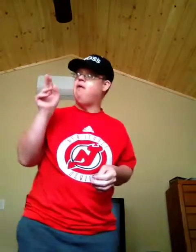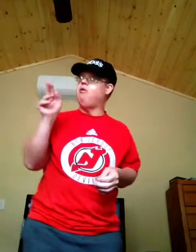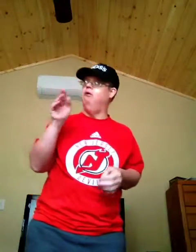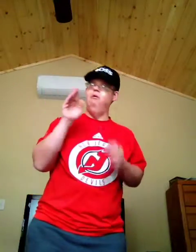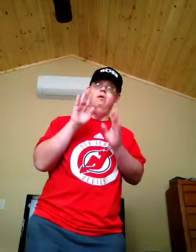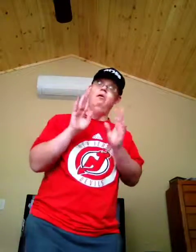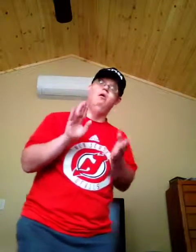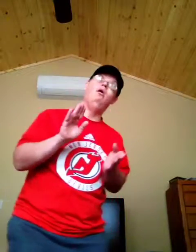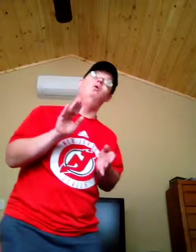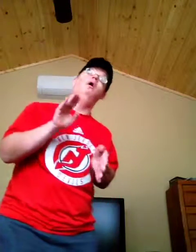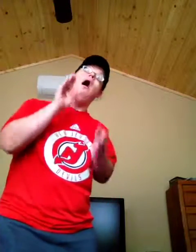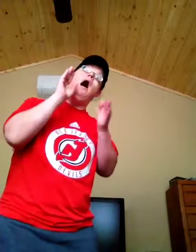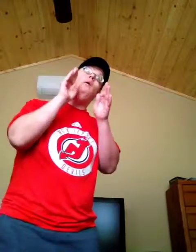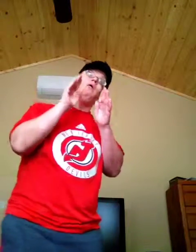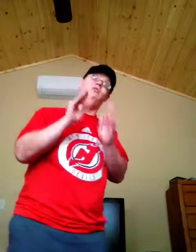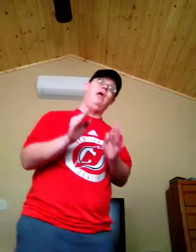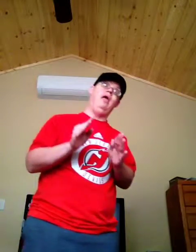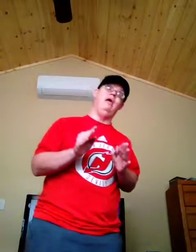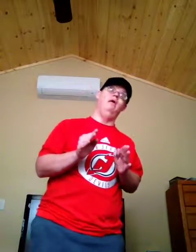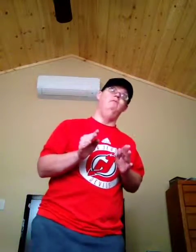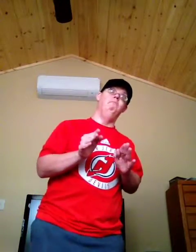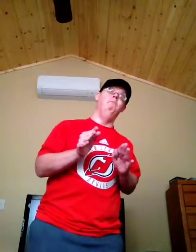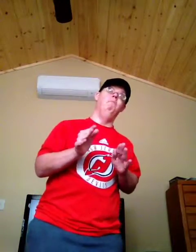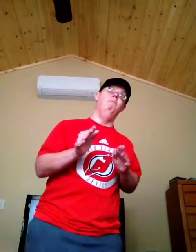father. No, I want to stay here.